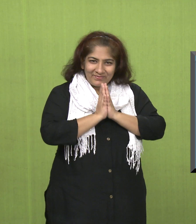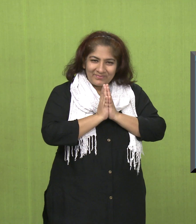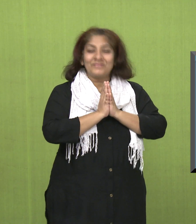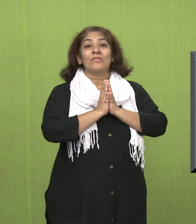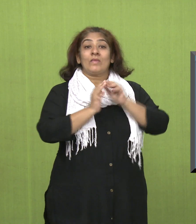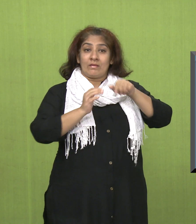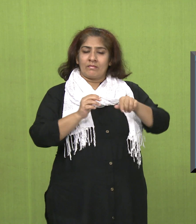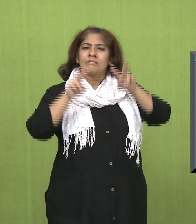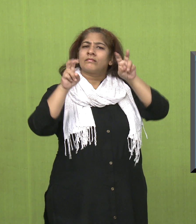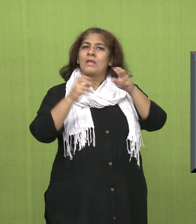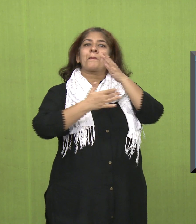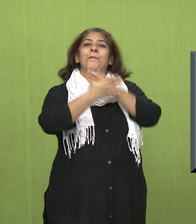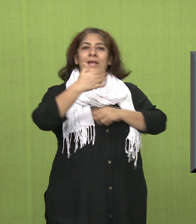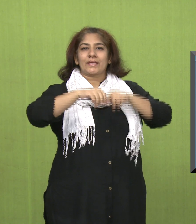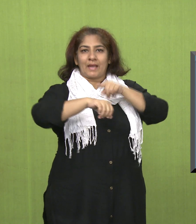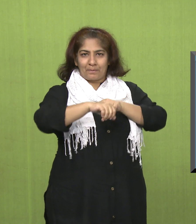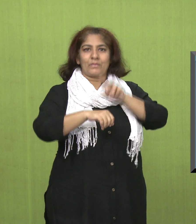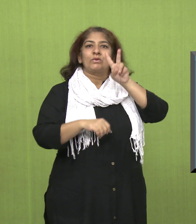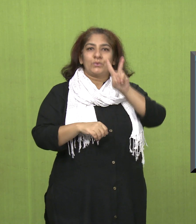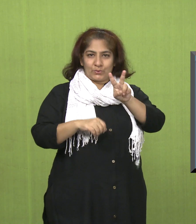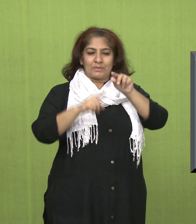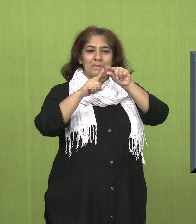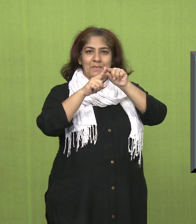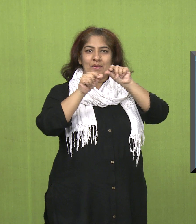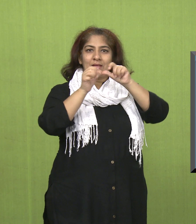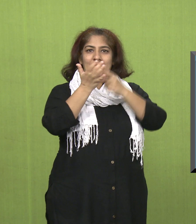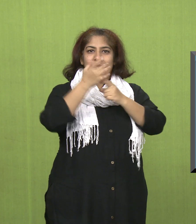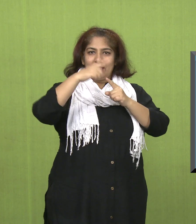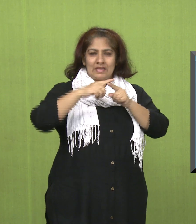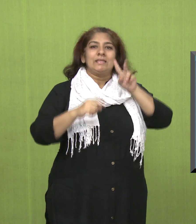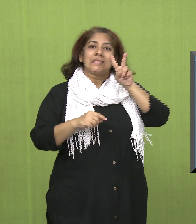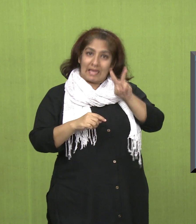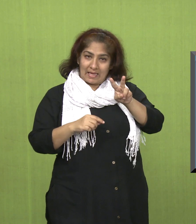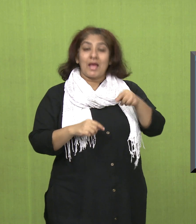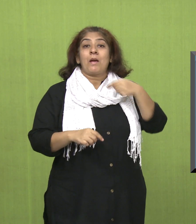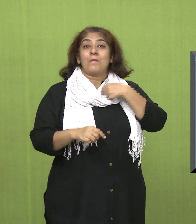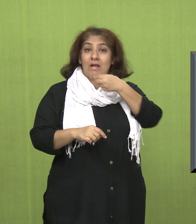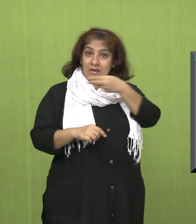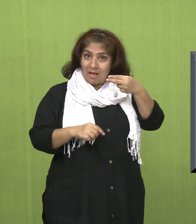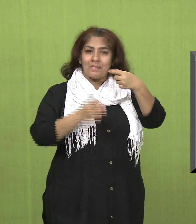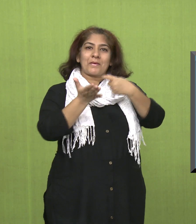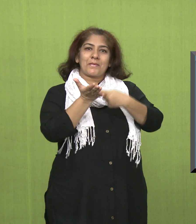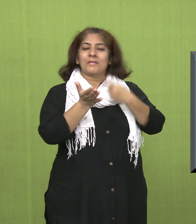Welcome you all. Now this is part 2 of this chapter. My name